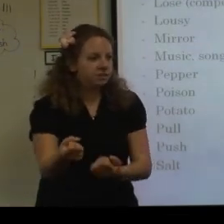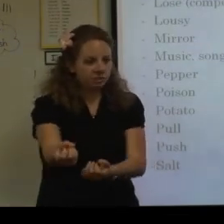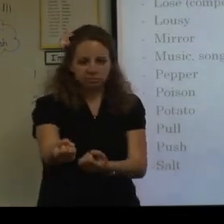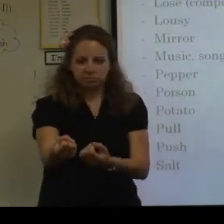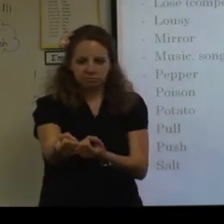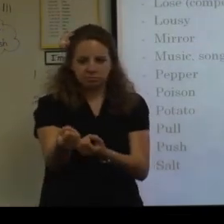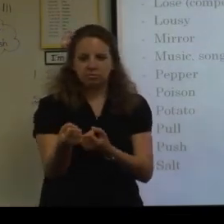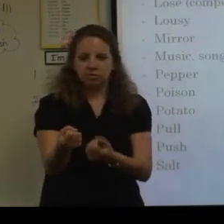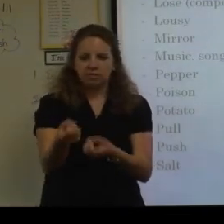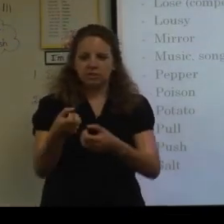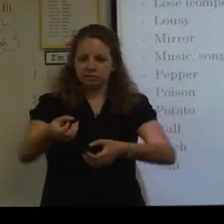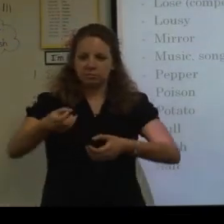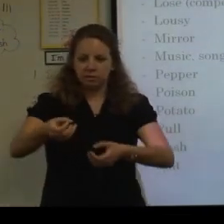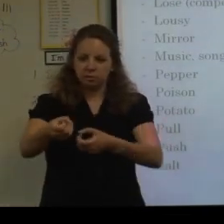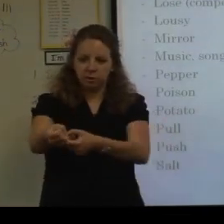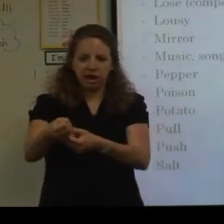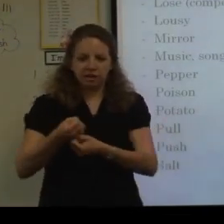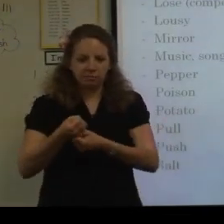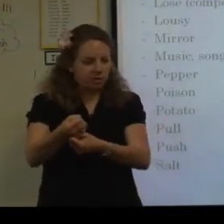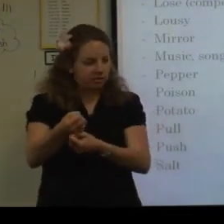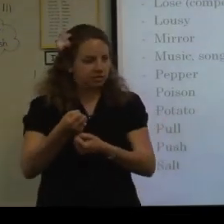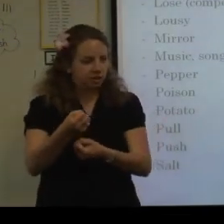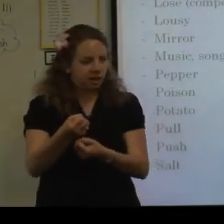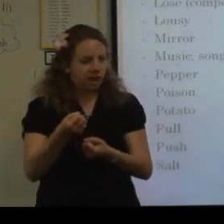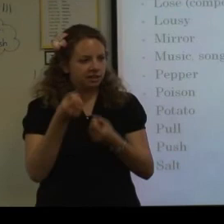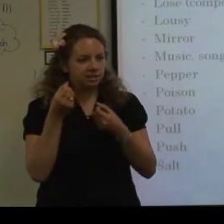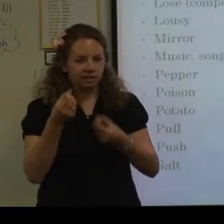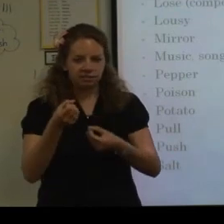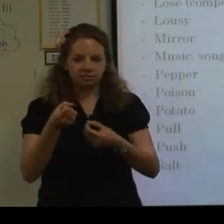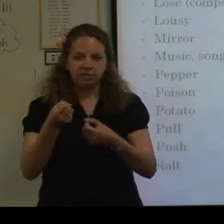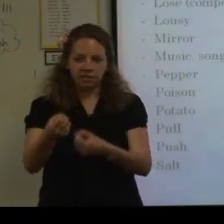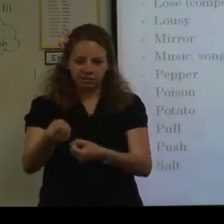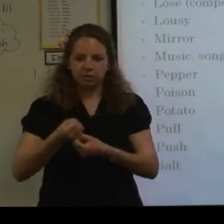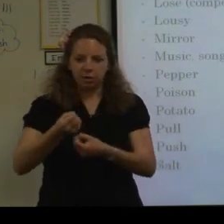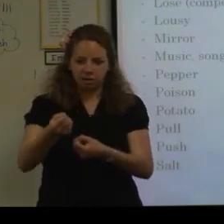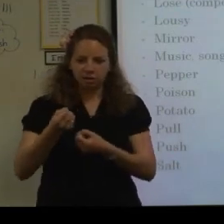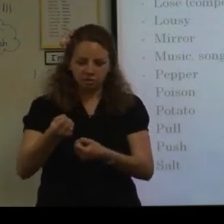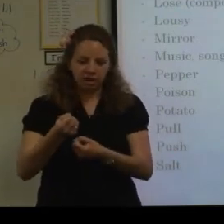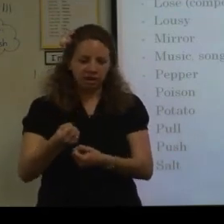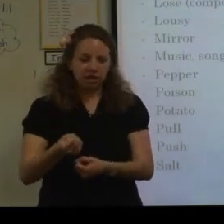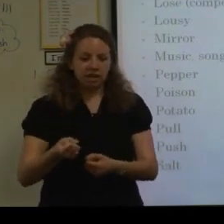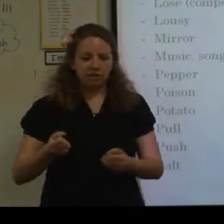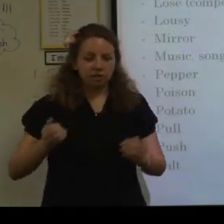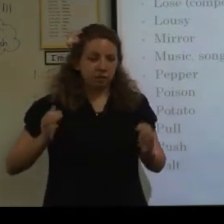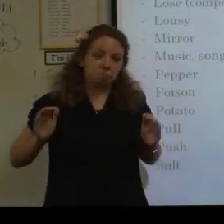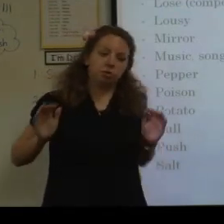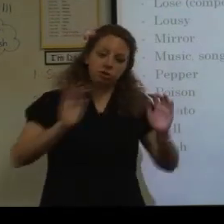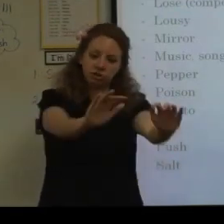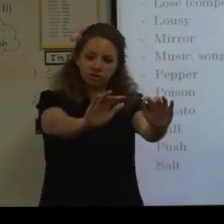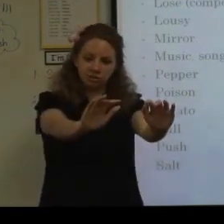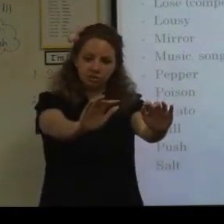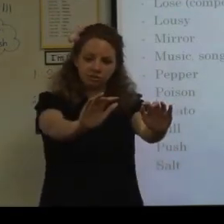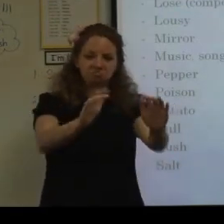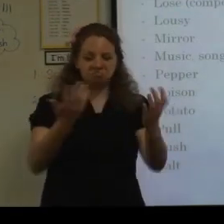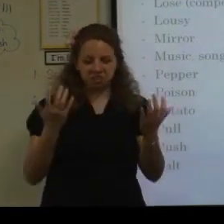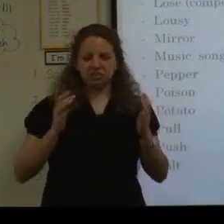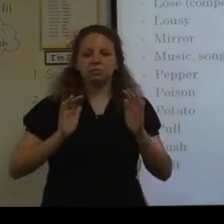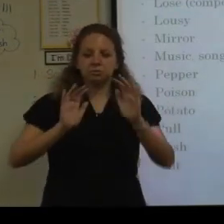this obviously would be super accurate because it already has like, if you were already doing that. If I took and pushed someone, then this would